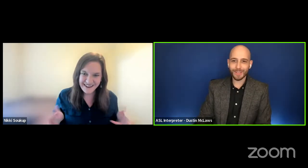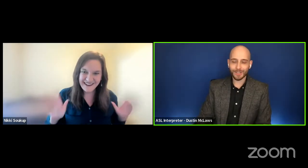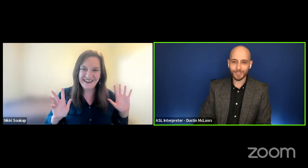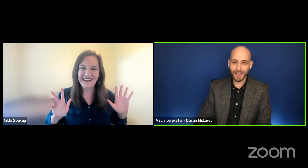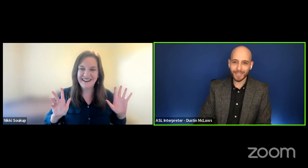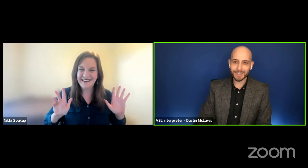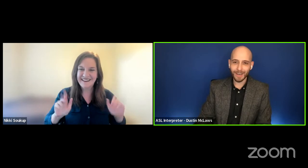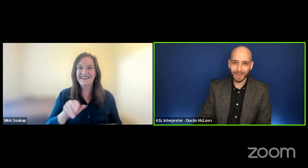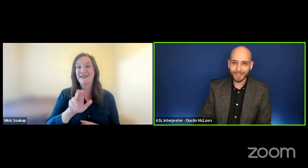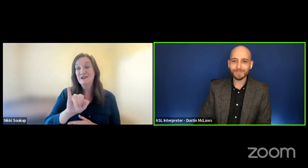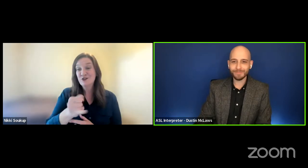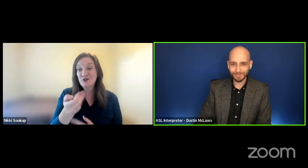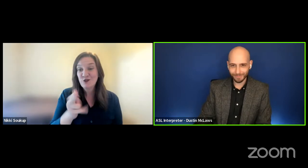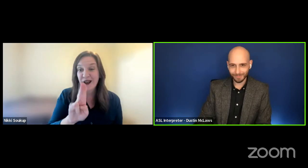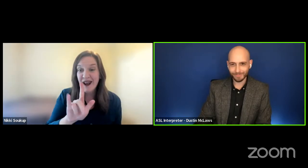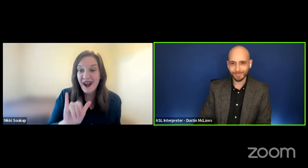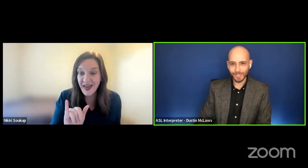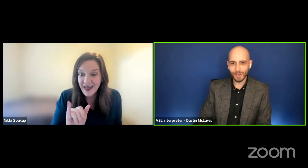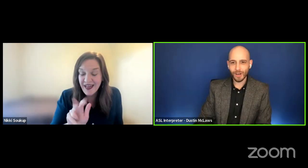finally had their sine die